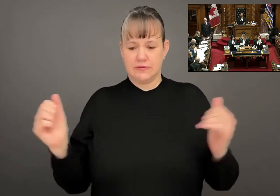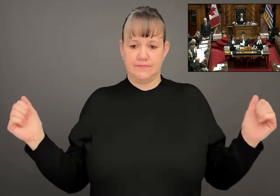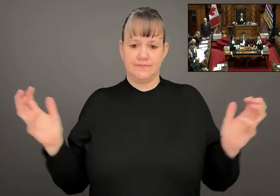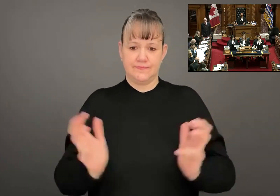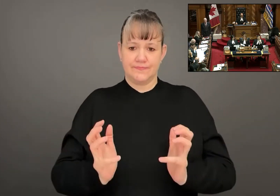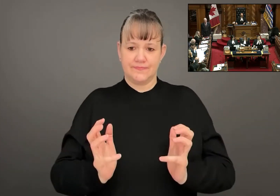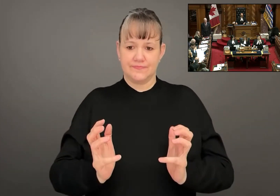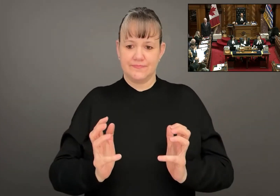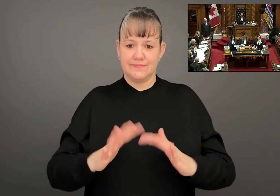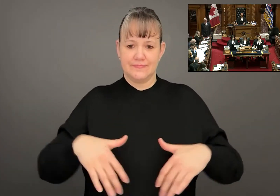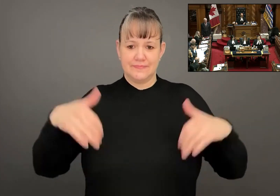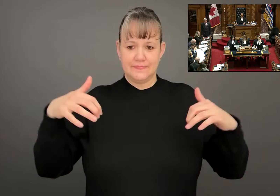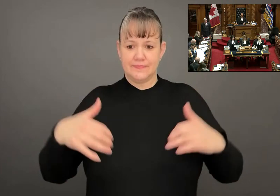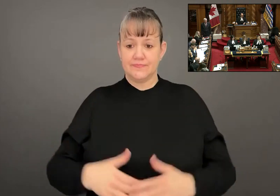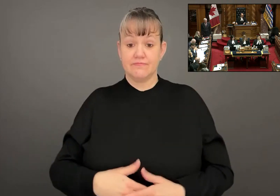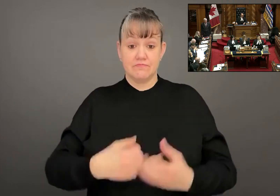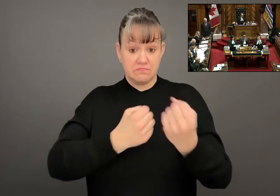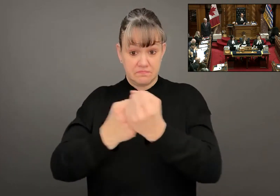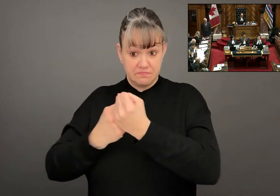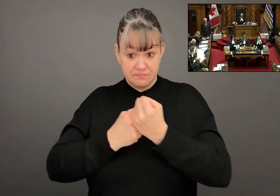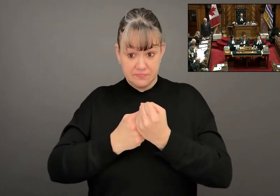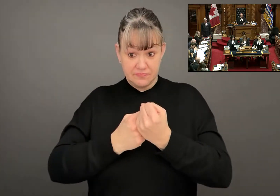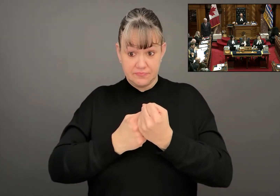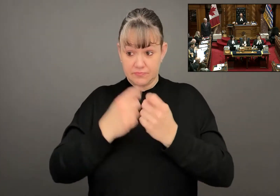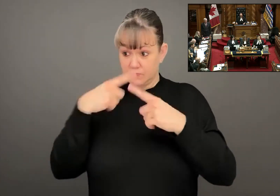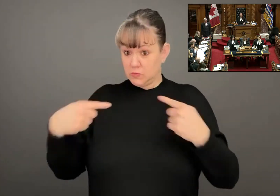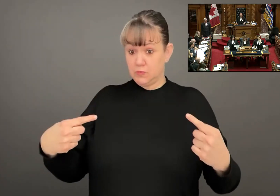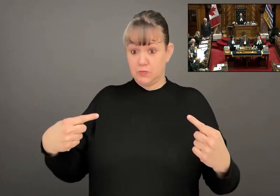aye. Aye. Opposed? Motion carried.